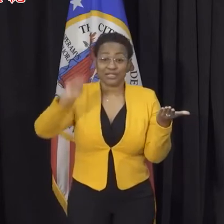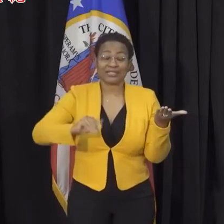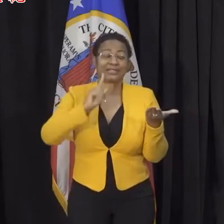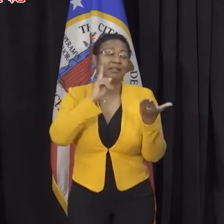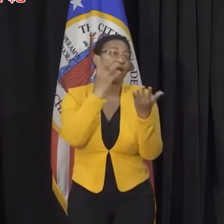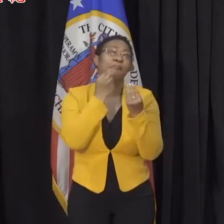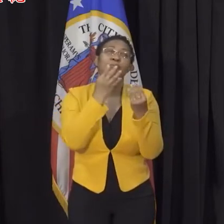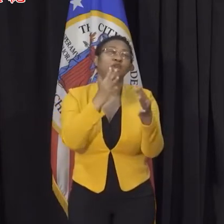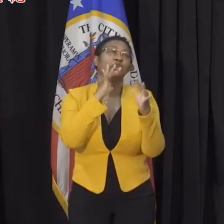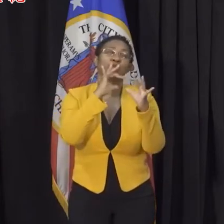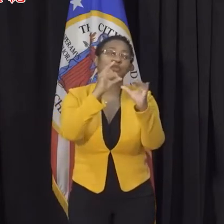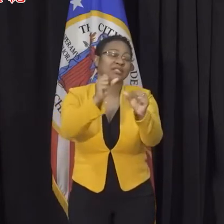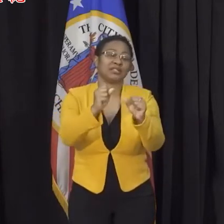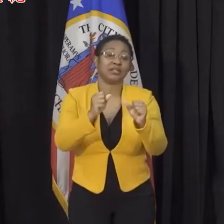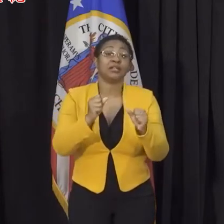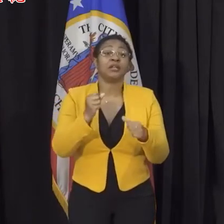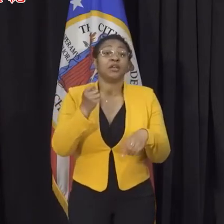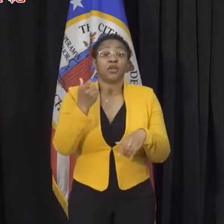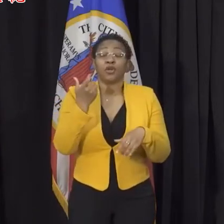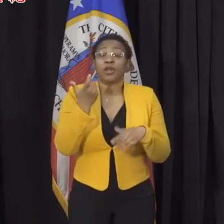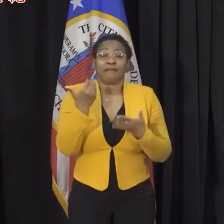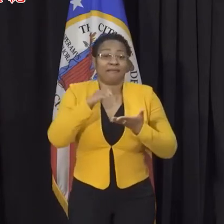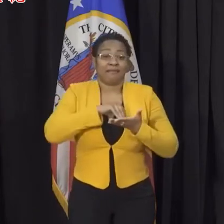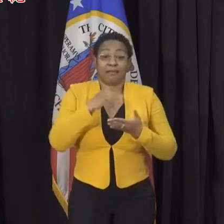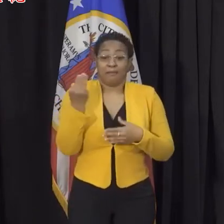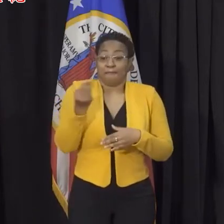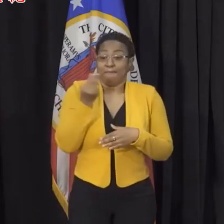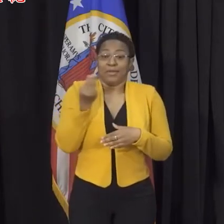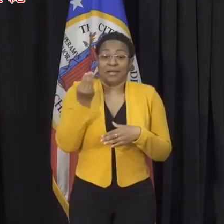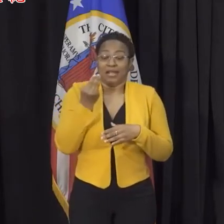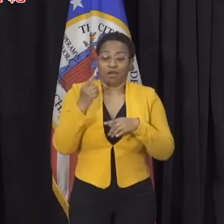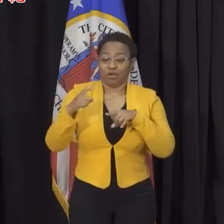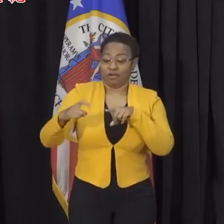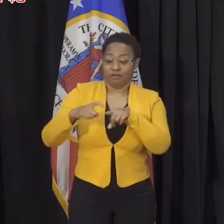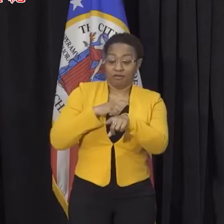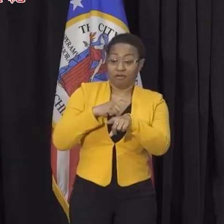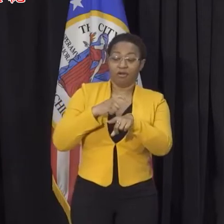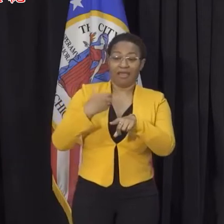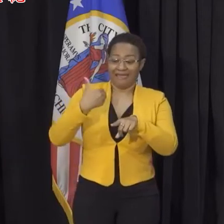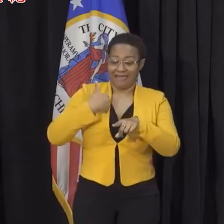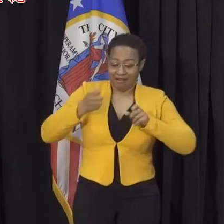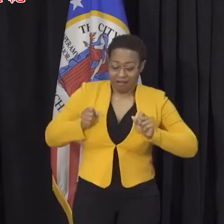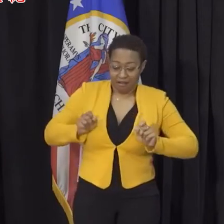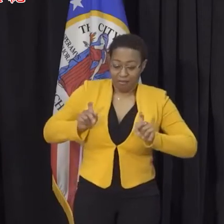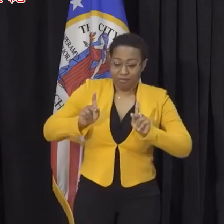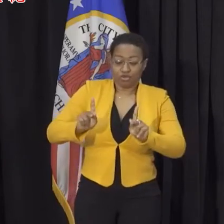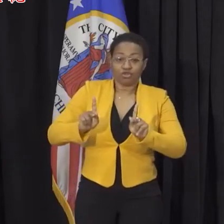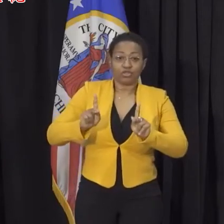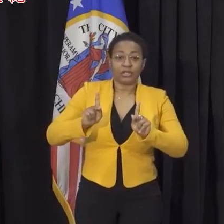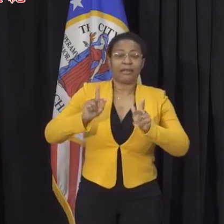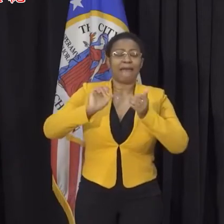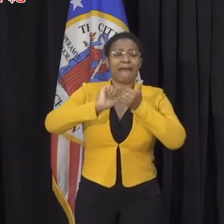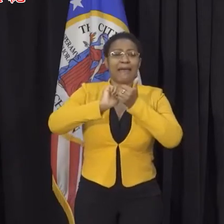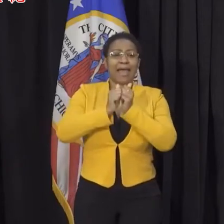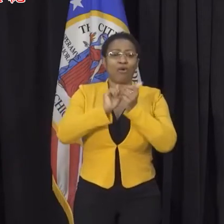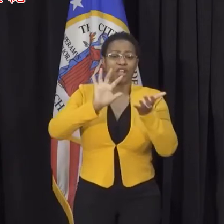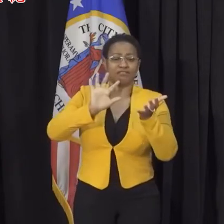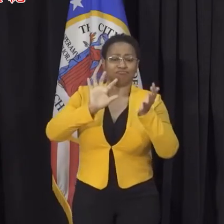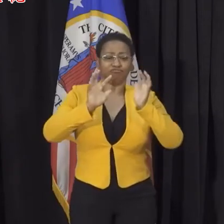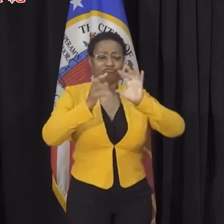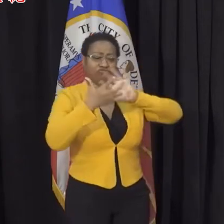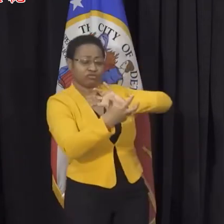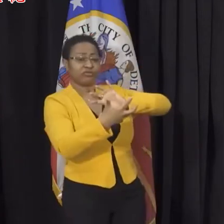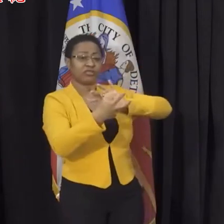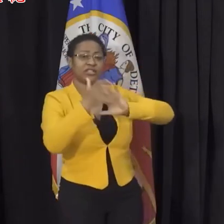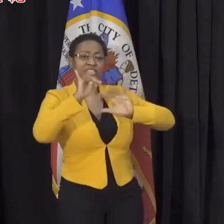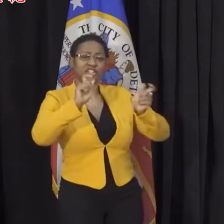And as I said at the call on Monday, we stand at the doorstep of an opportunity to affect transformational